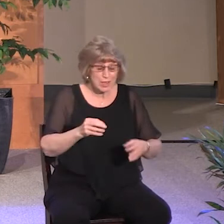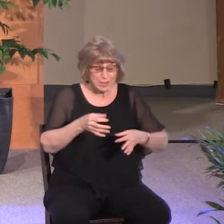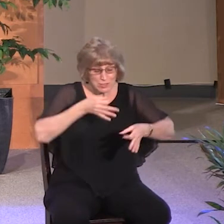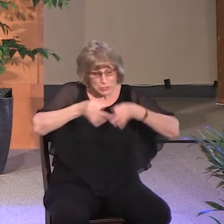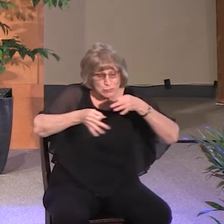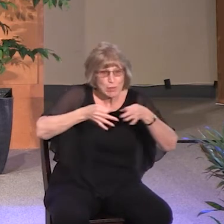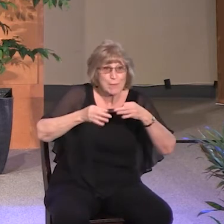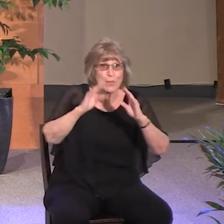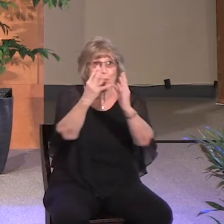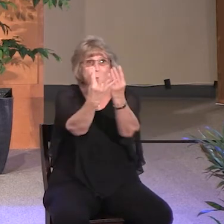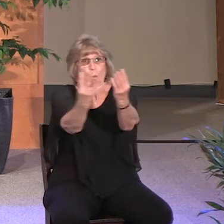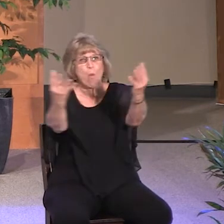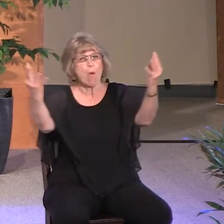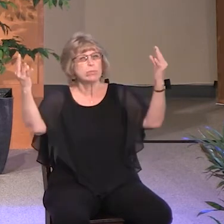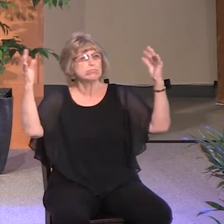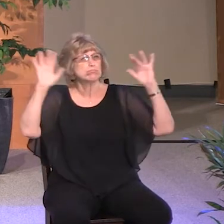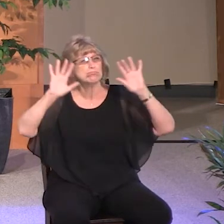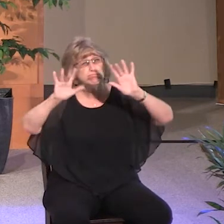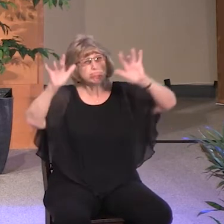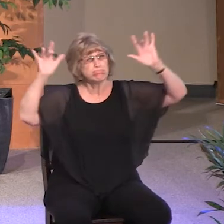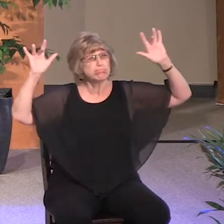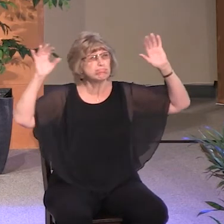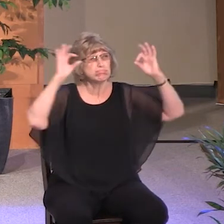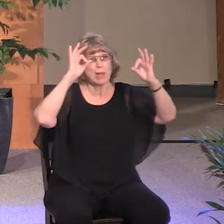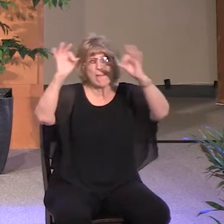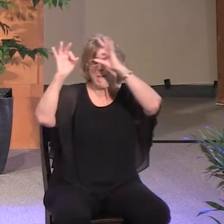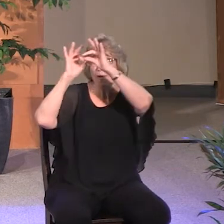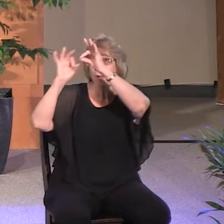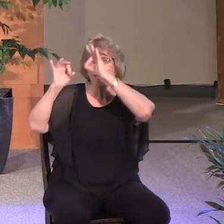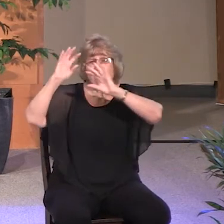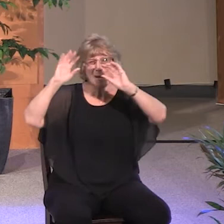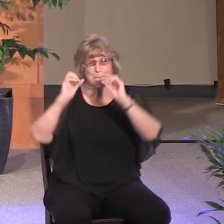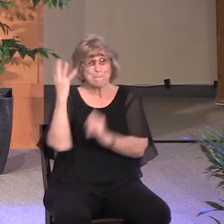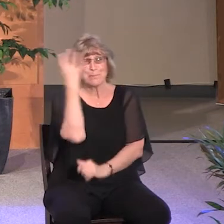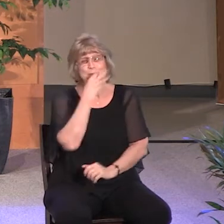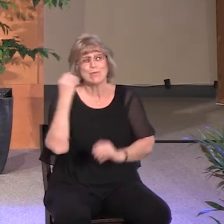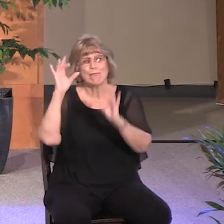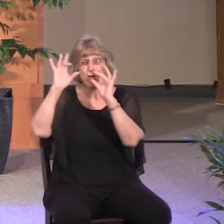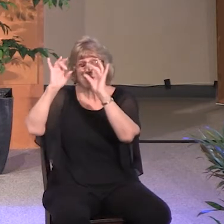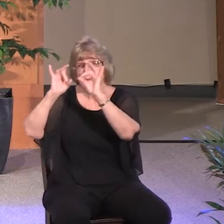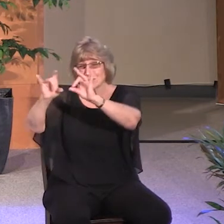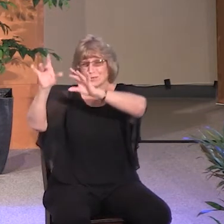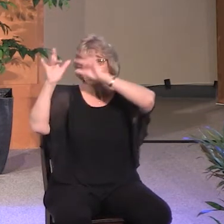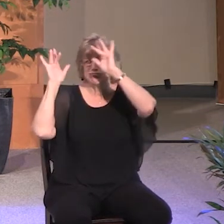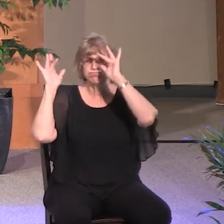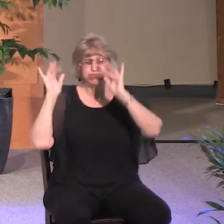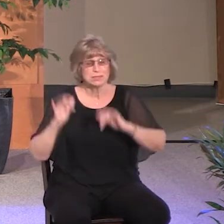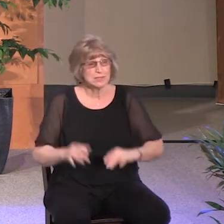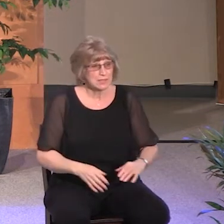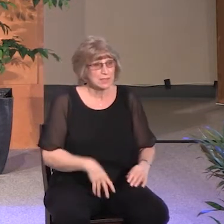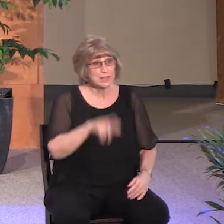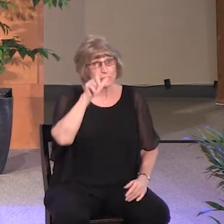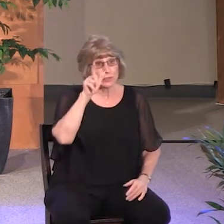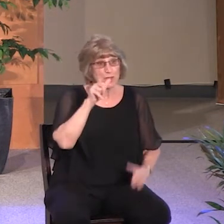jasper and adorned with all kinds of jewels. And then it's in chapter 21 verse,